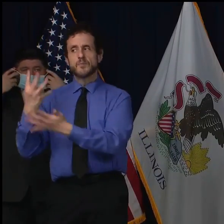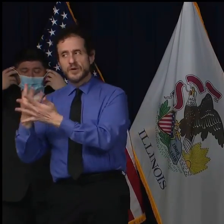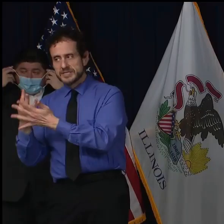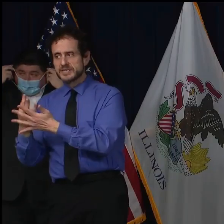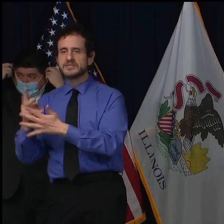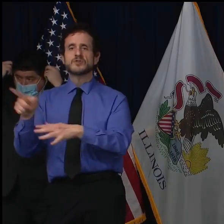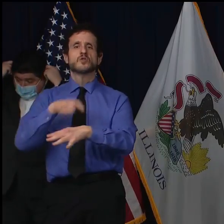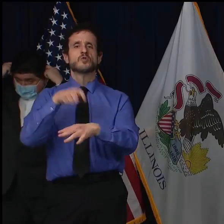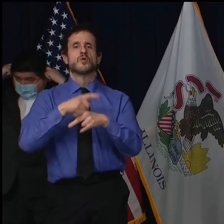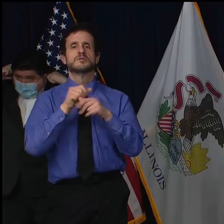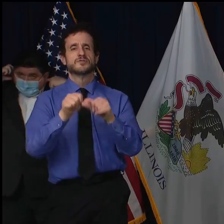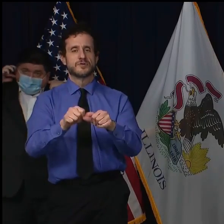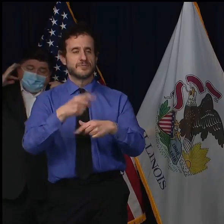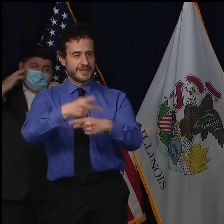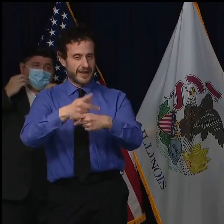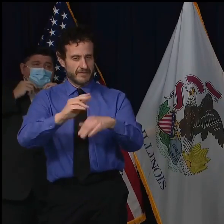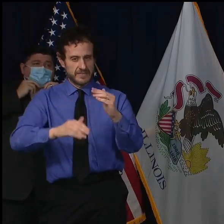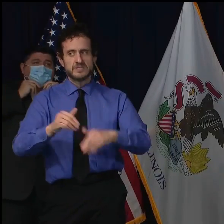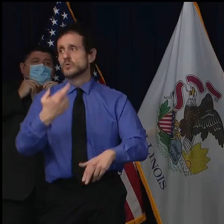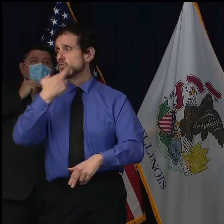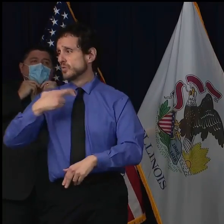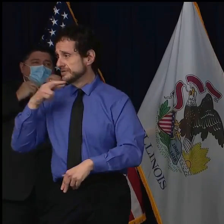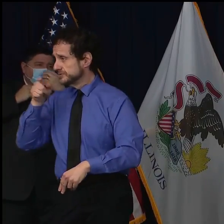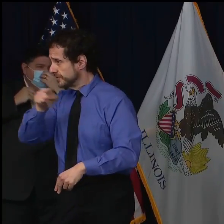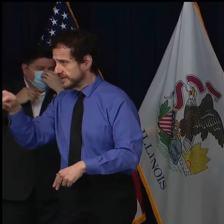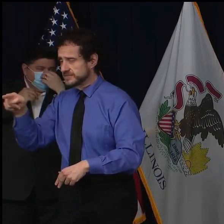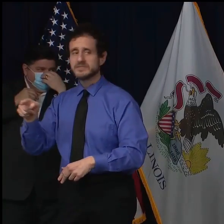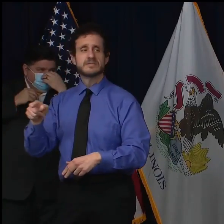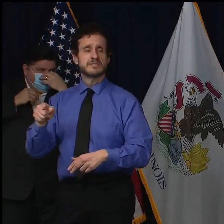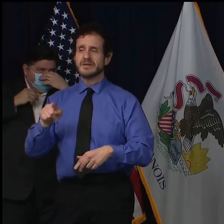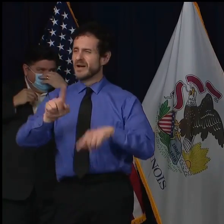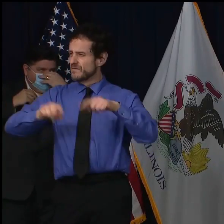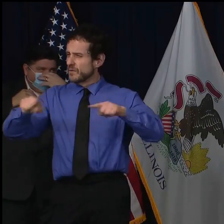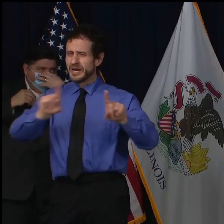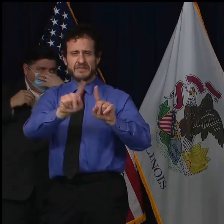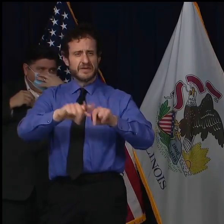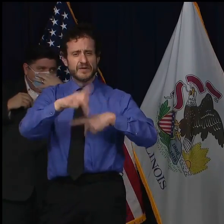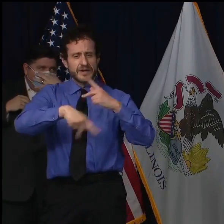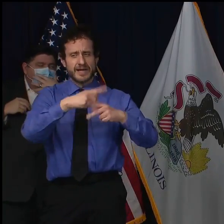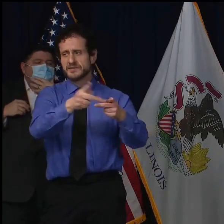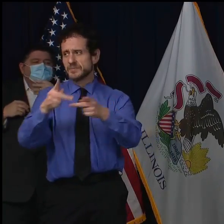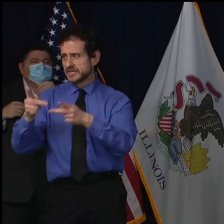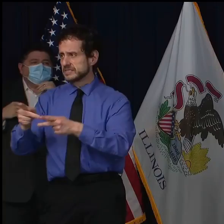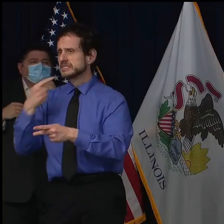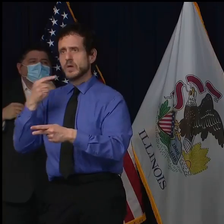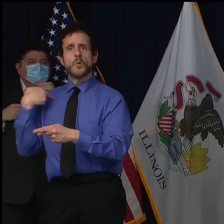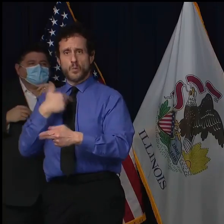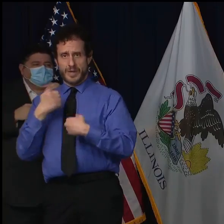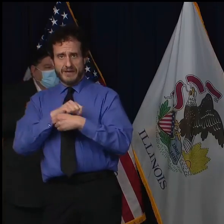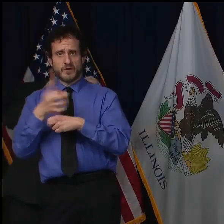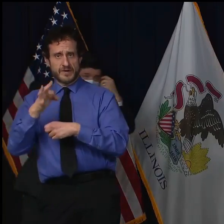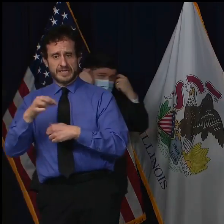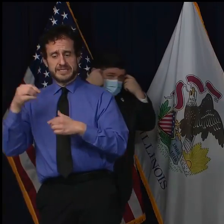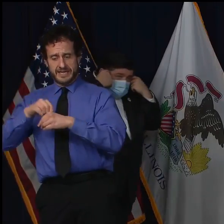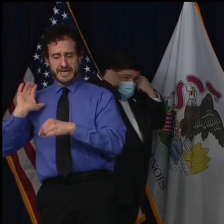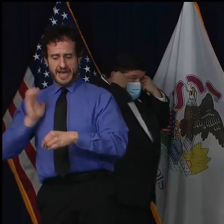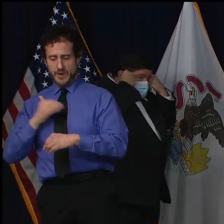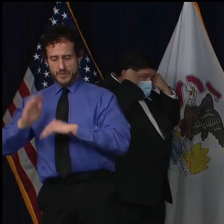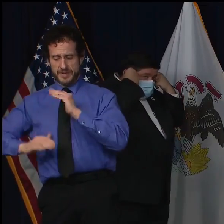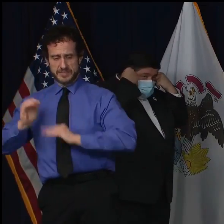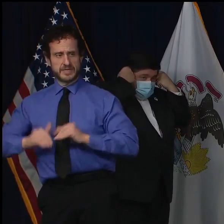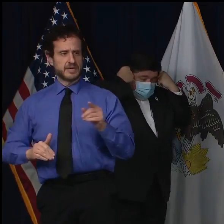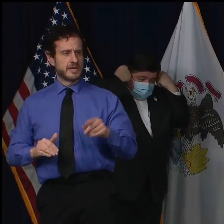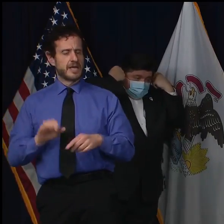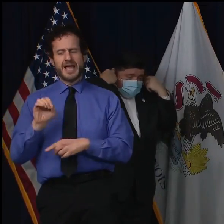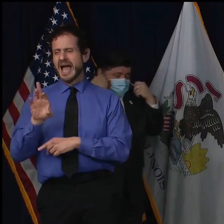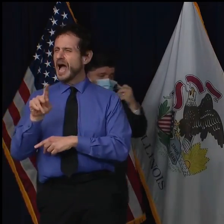prisons, jails, restaurants. So every type of setting has reported outbreaks associated with COVID-19. And define